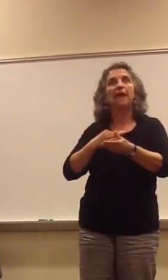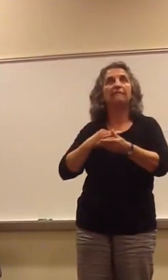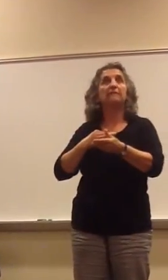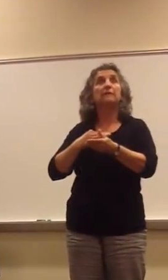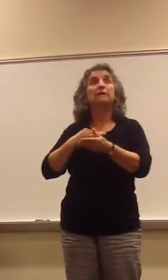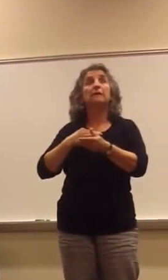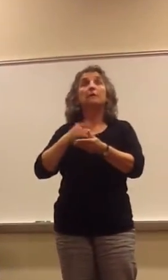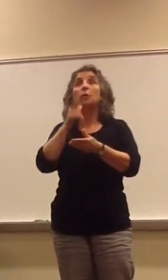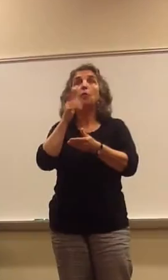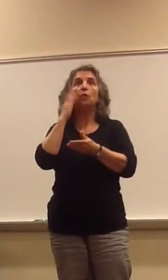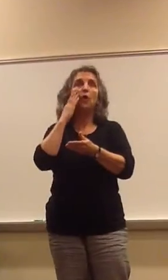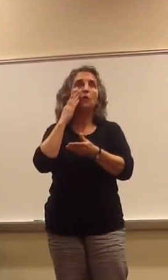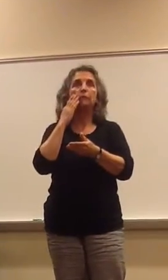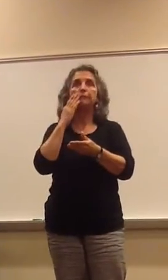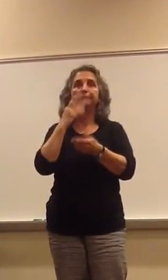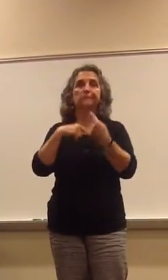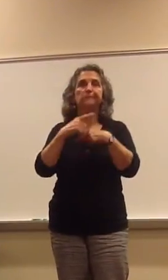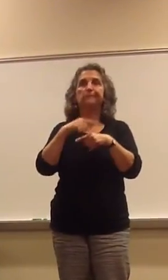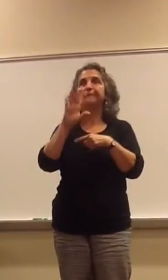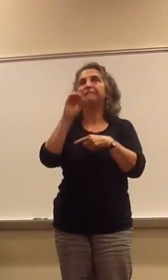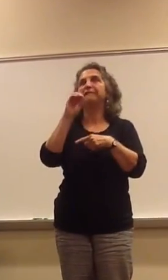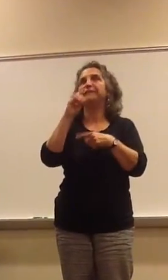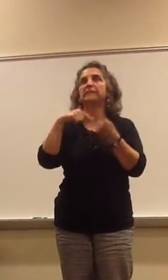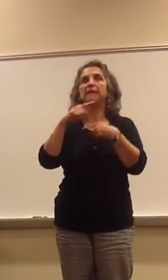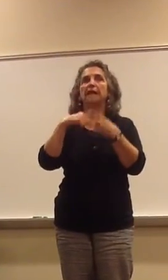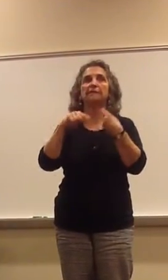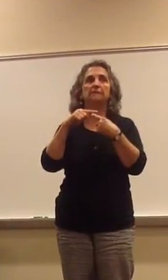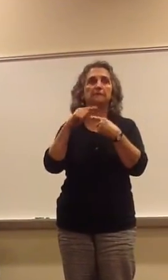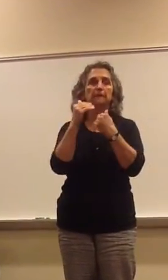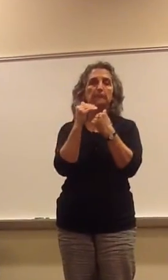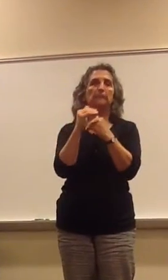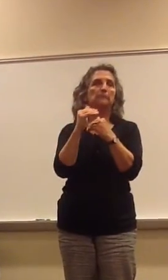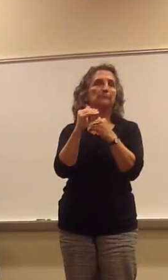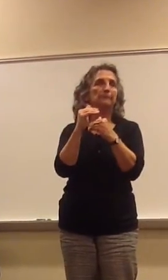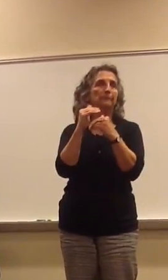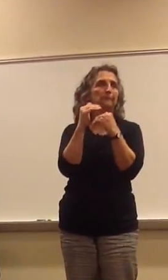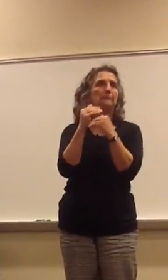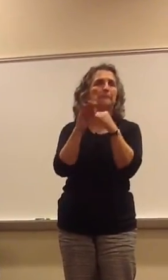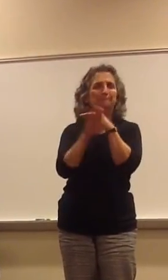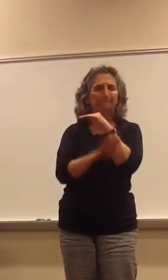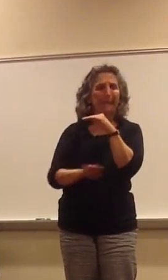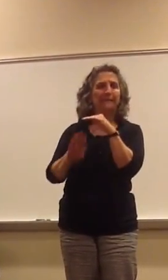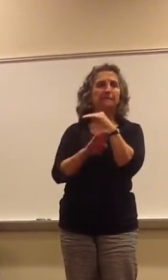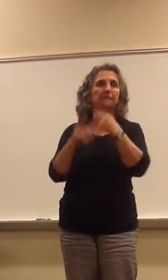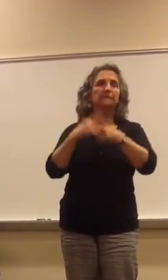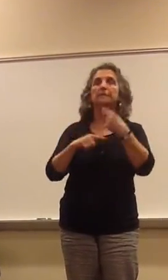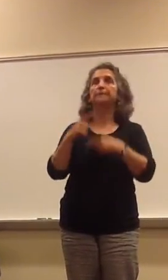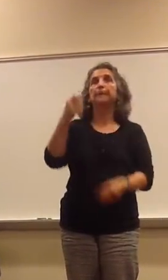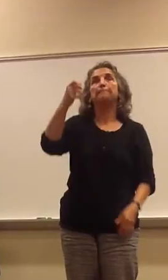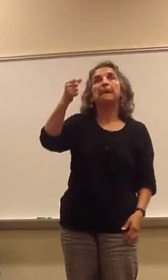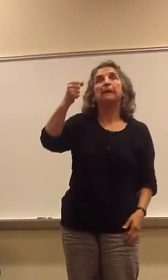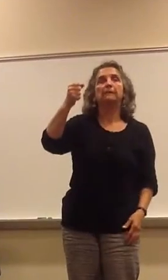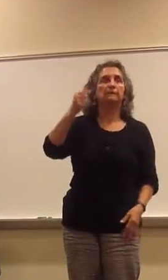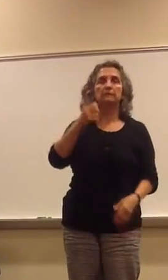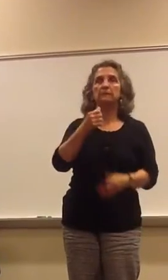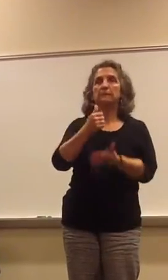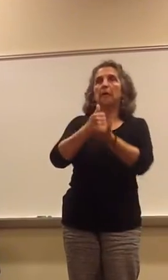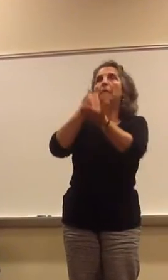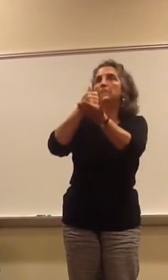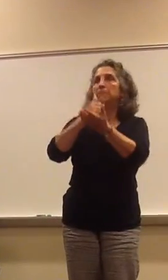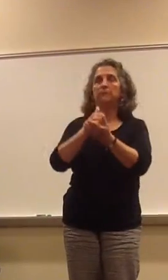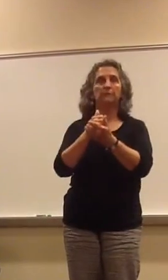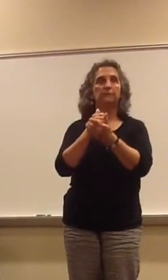50 signs. So who just know very basic signs like milk and help and